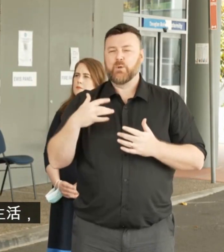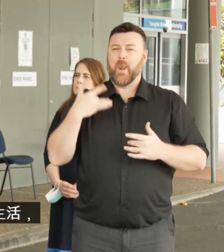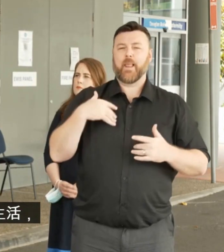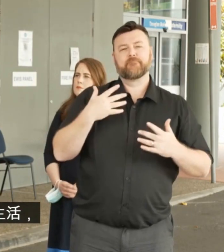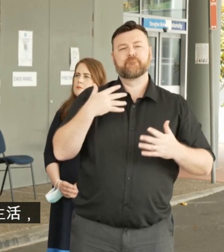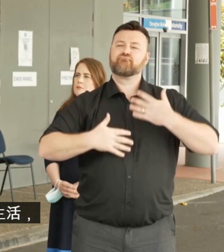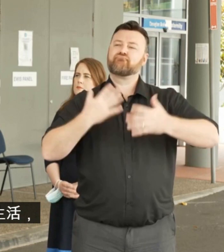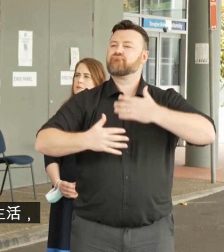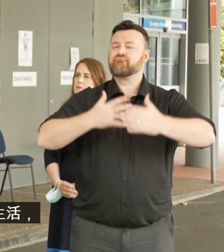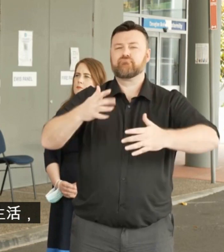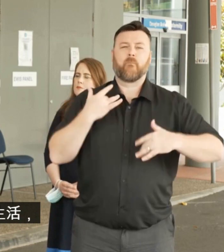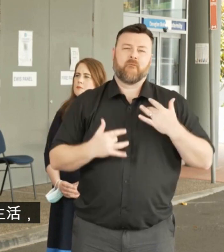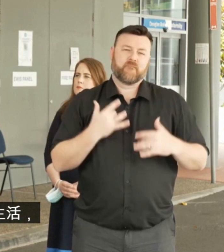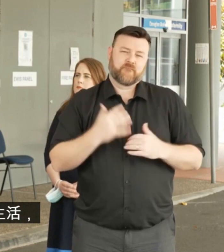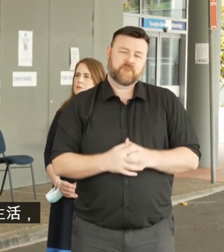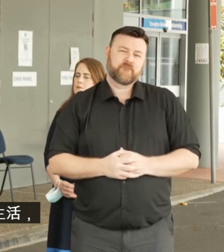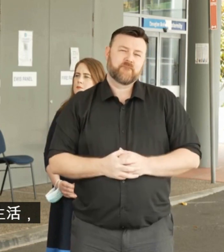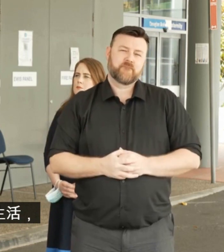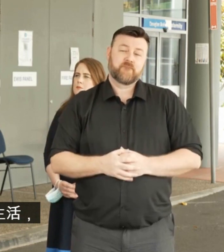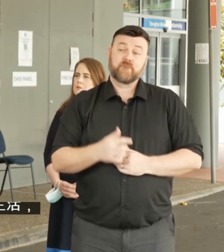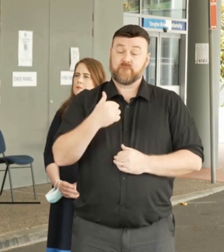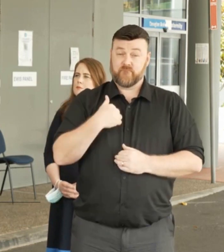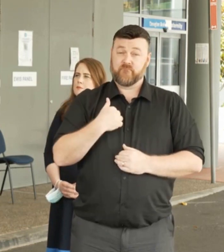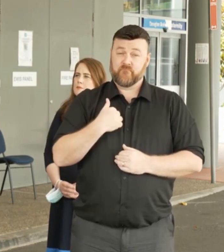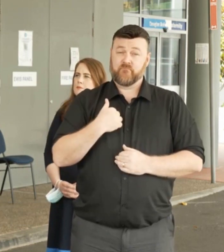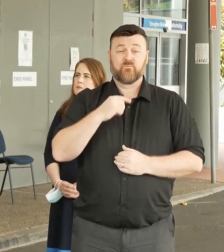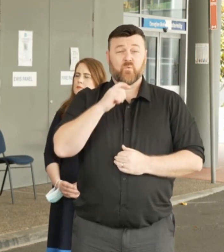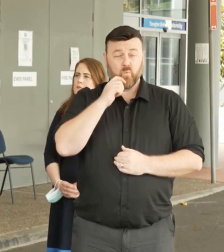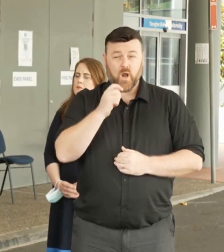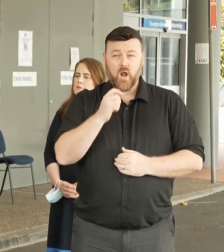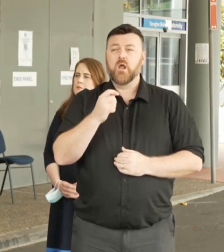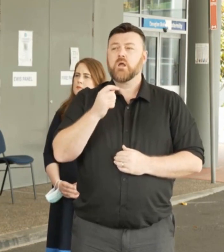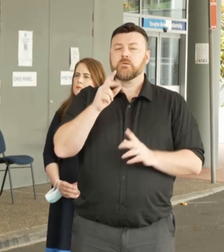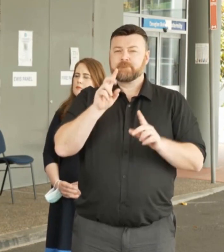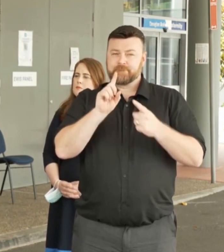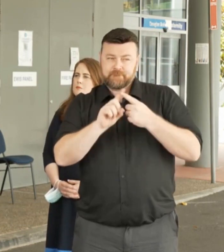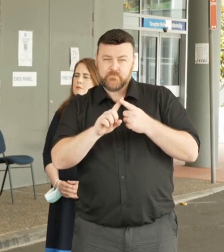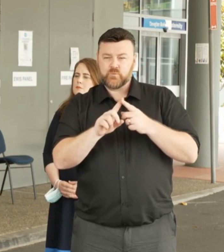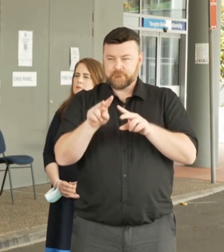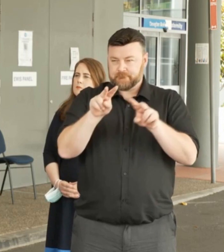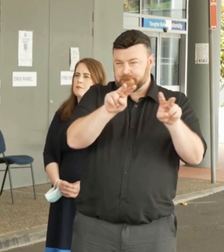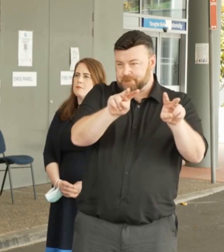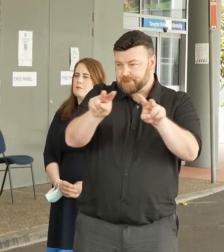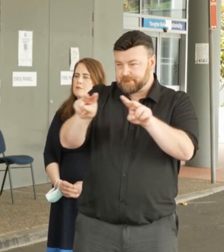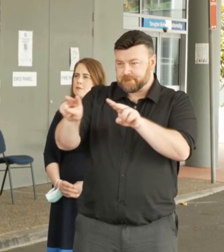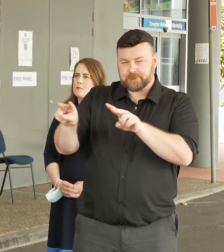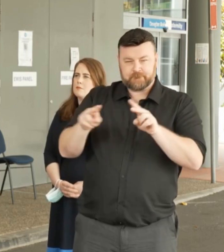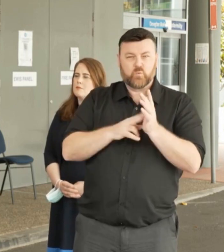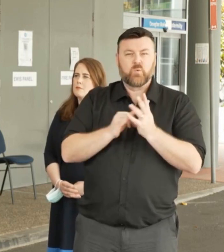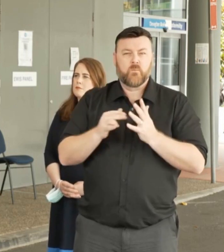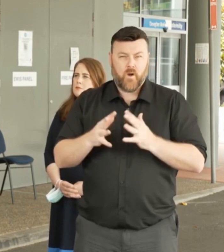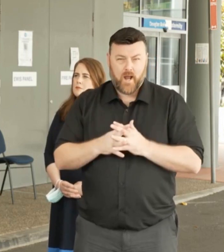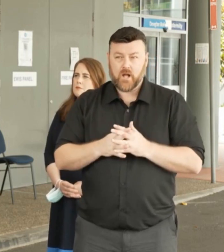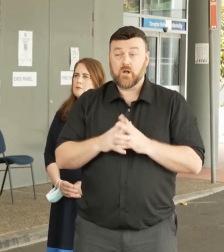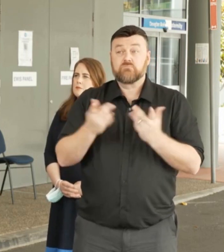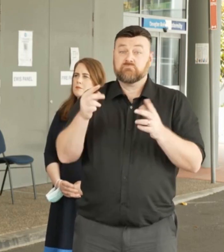into 2022. So we will continue to strike the balance. We will continue to look at all of the issues that are happening around